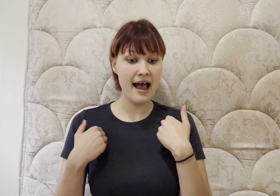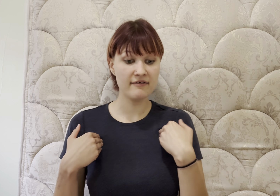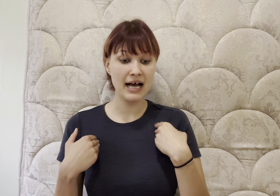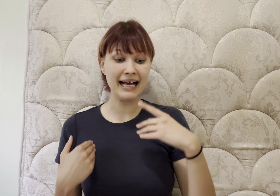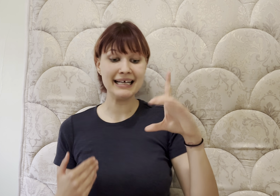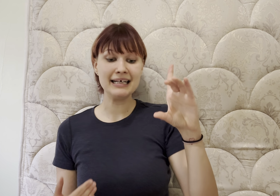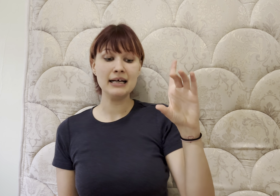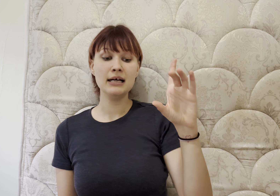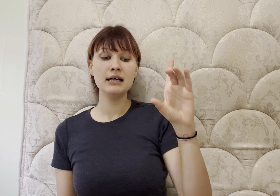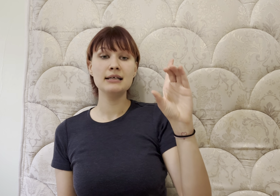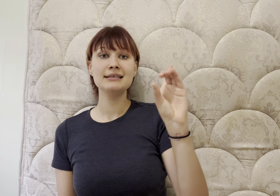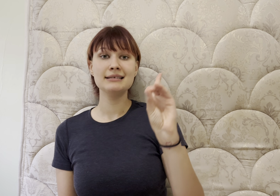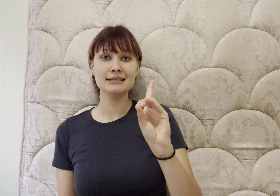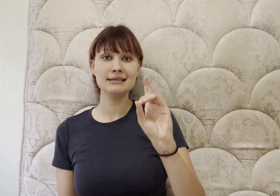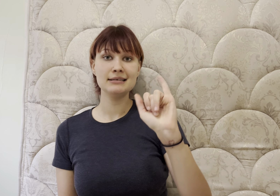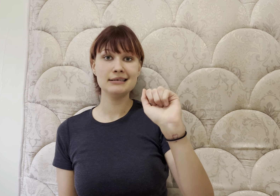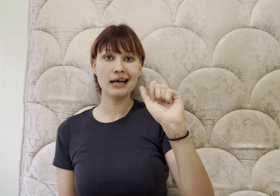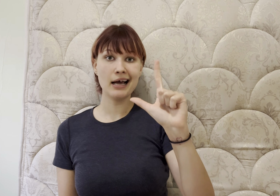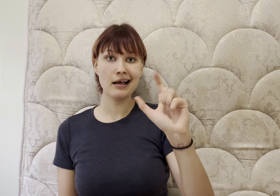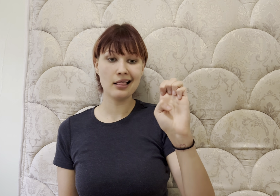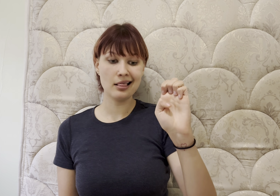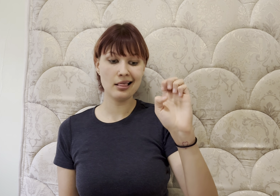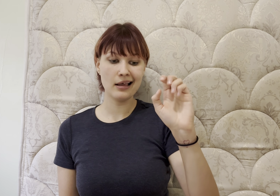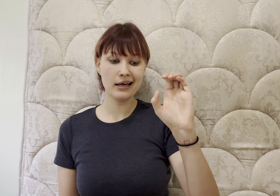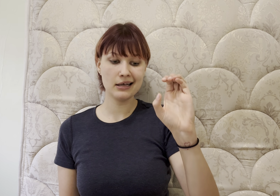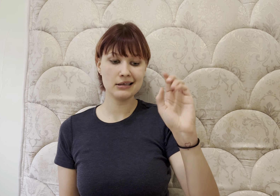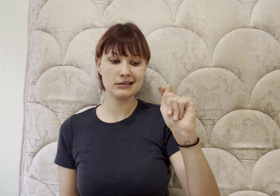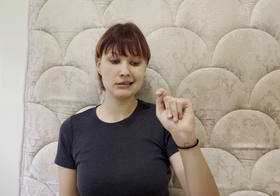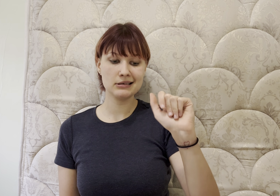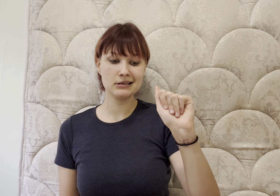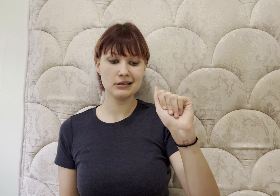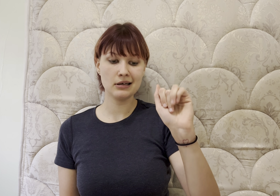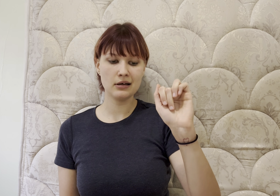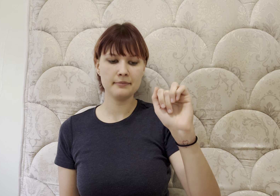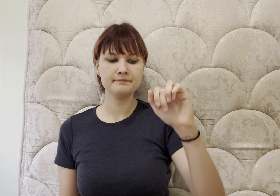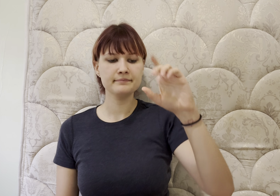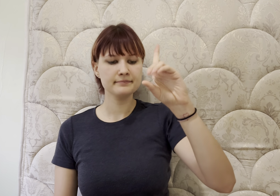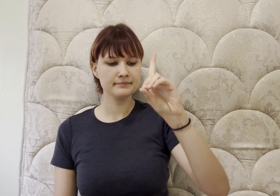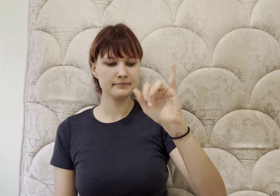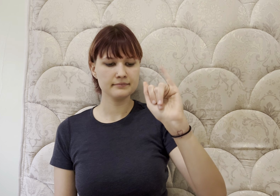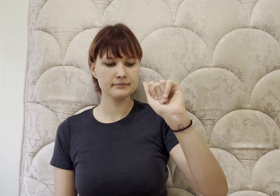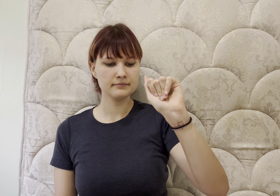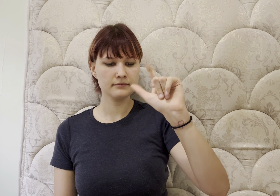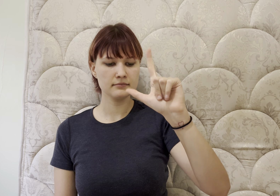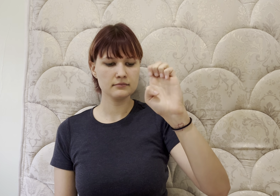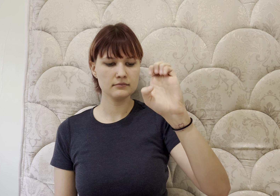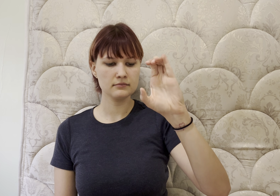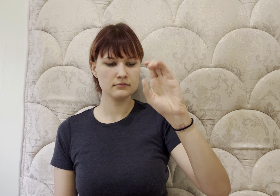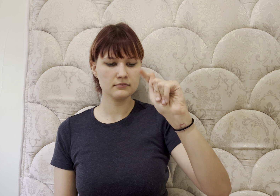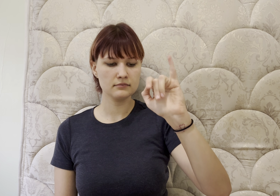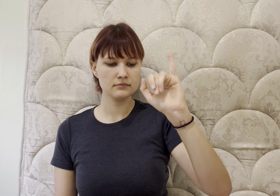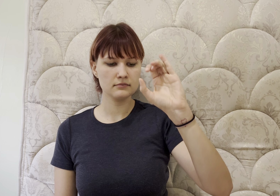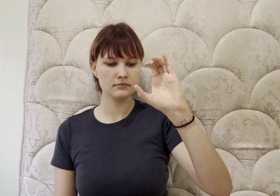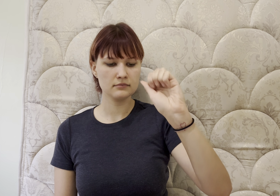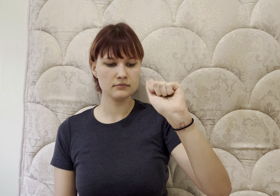people become mindful, become grounded, and to help them understand